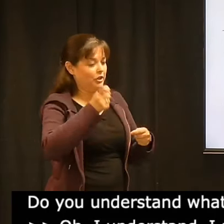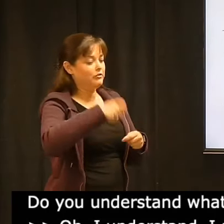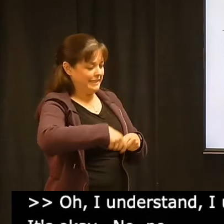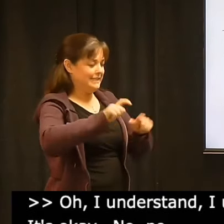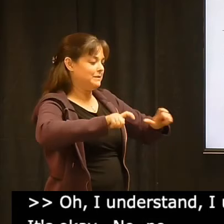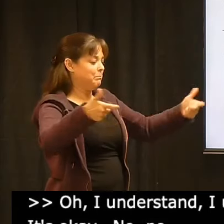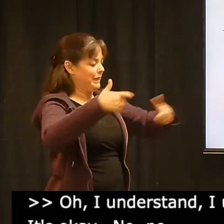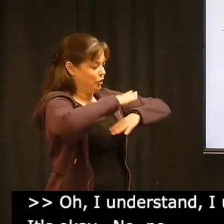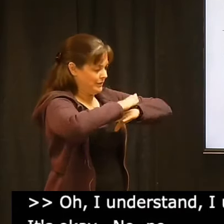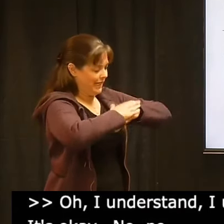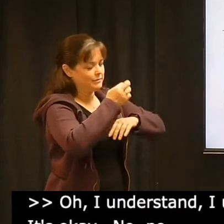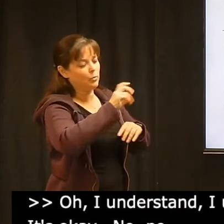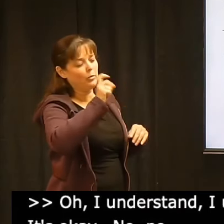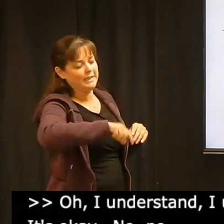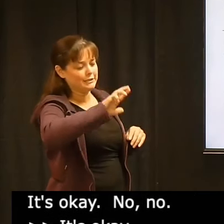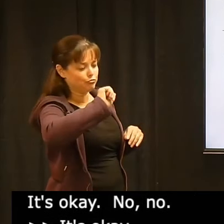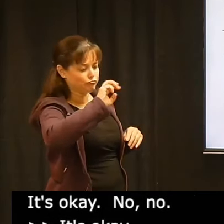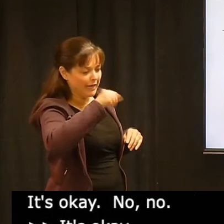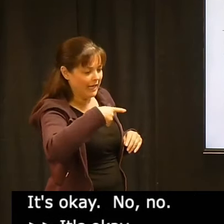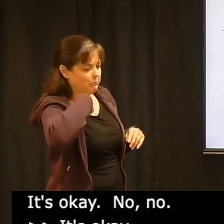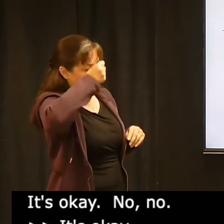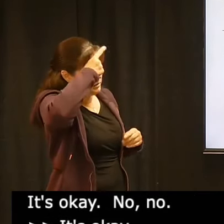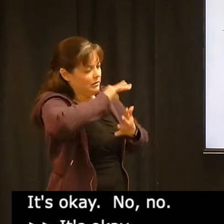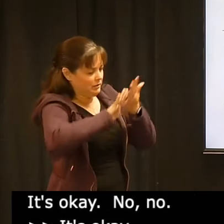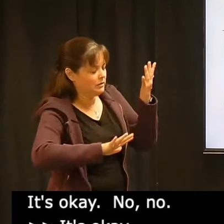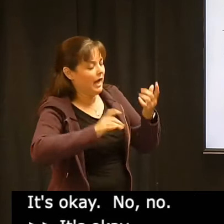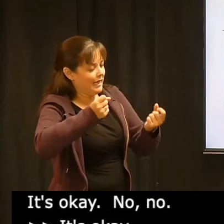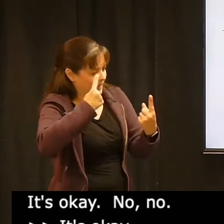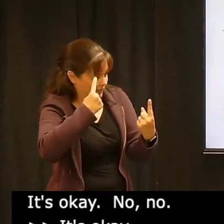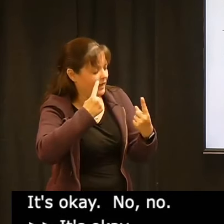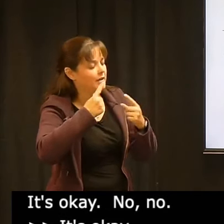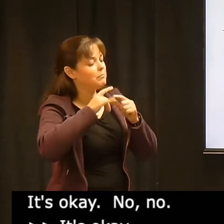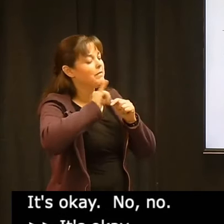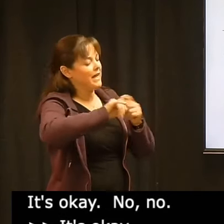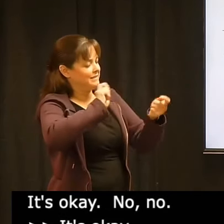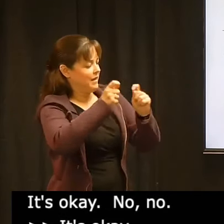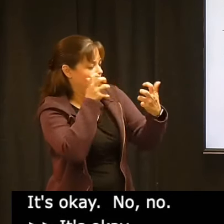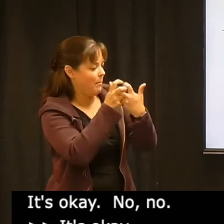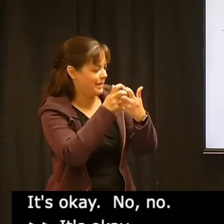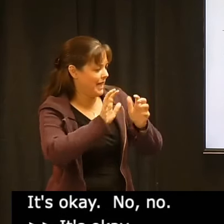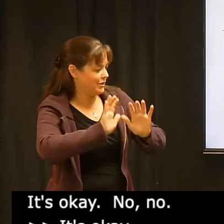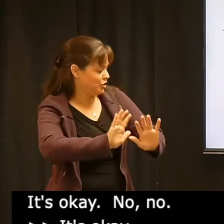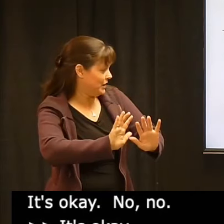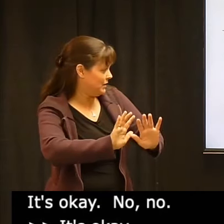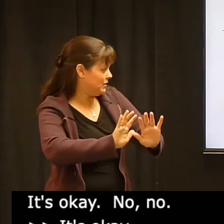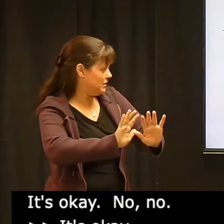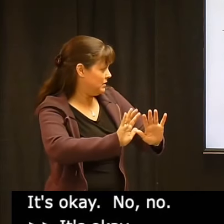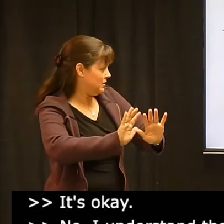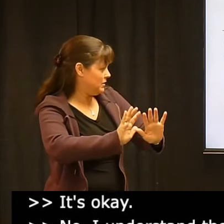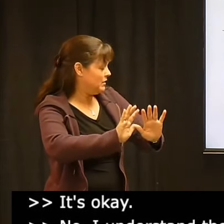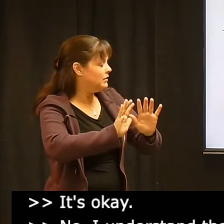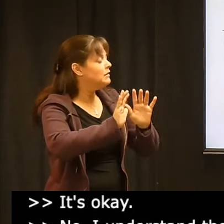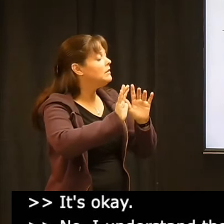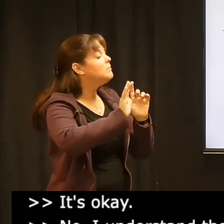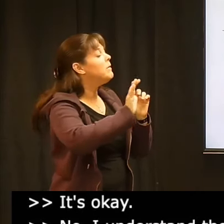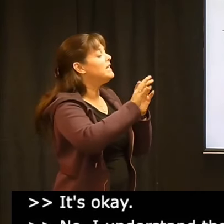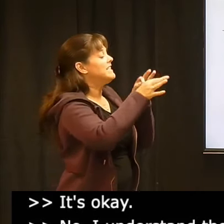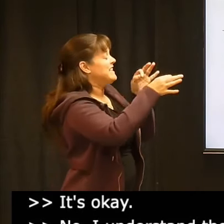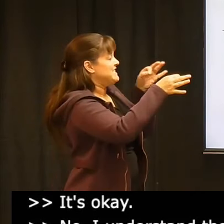desk, but again, that is the accommodation. It's not telling me the definition